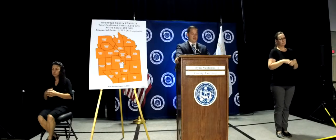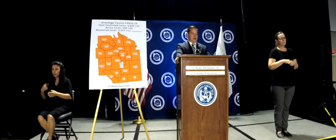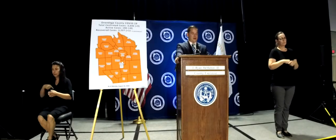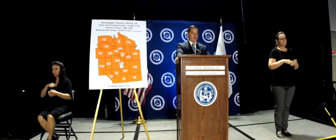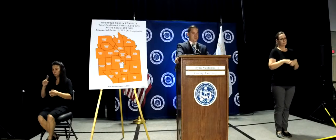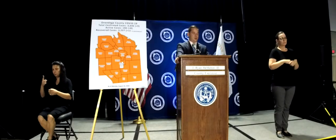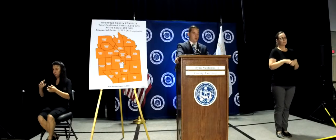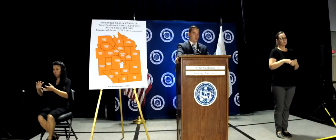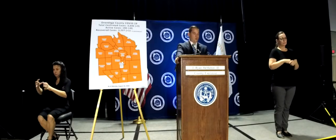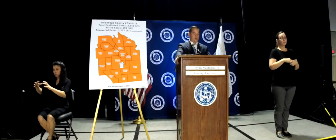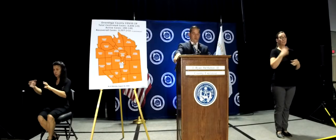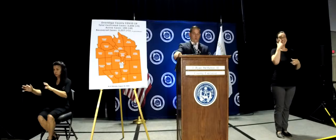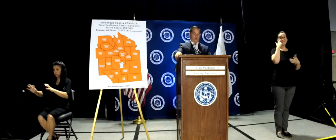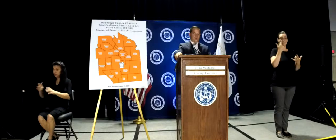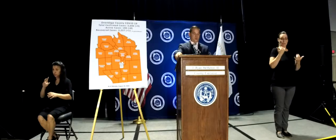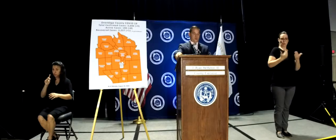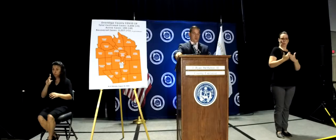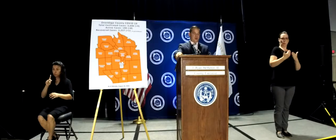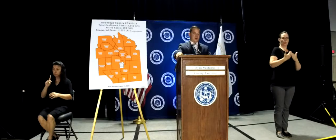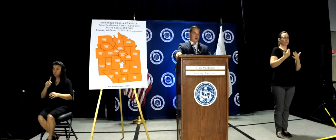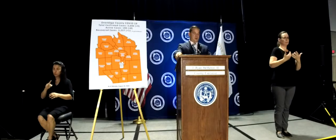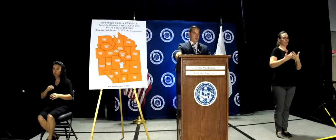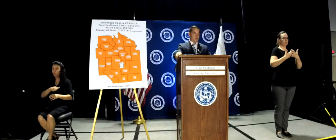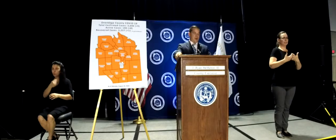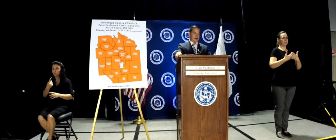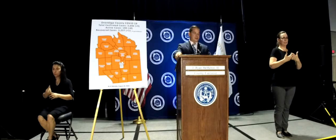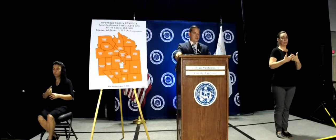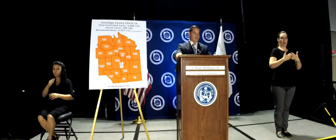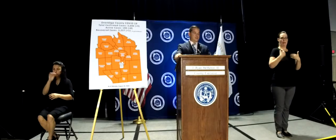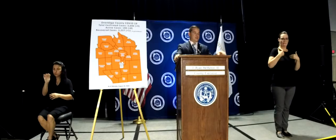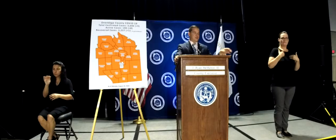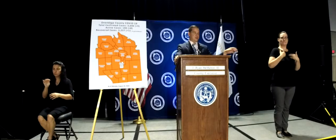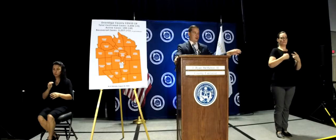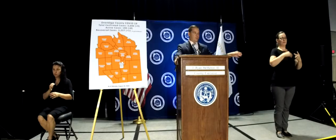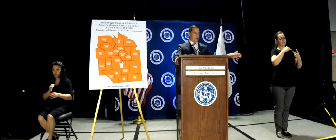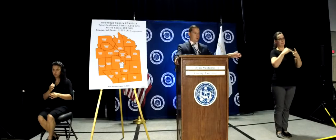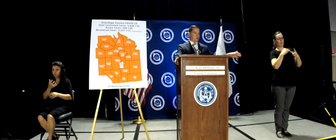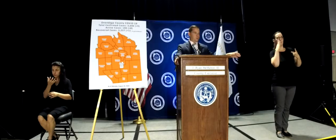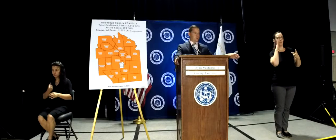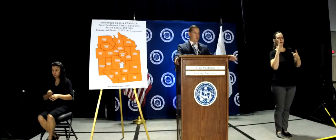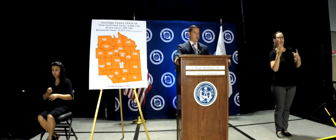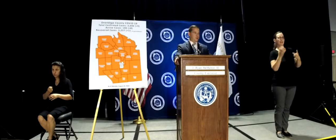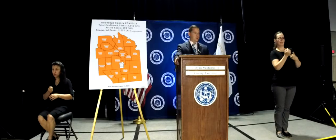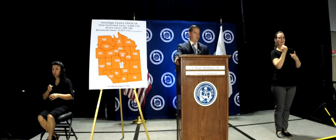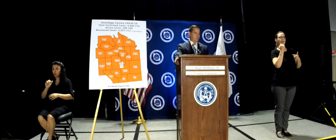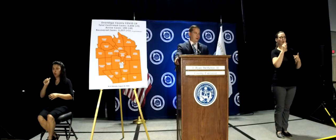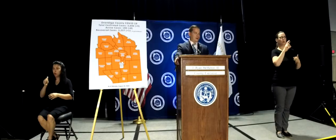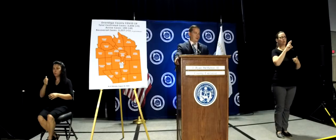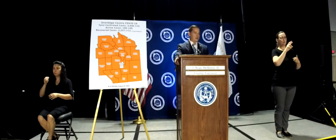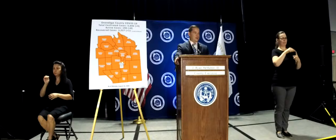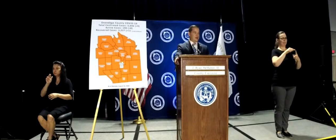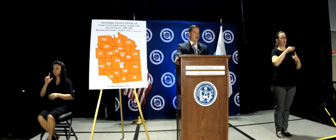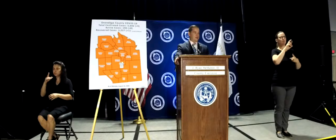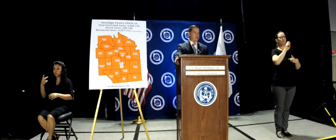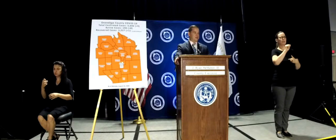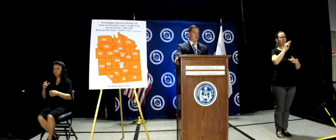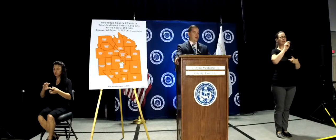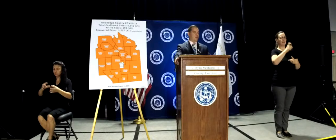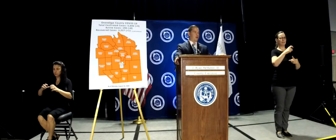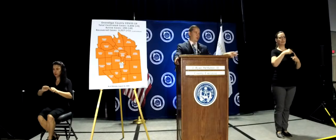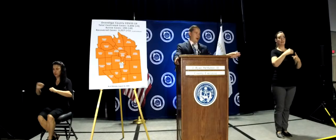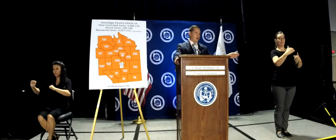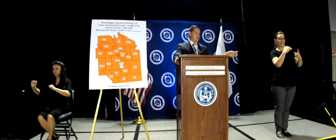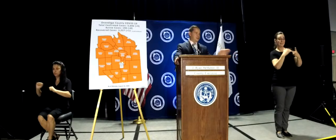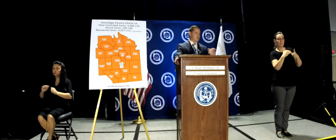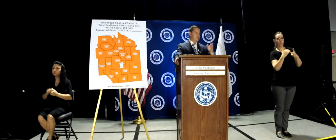Monday. So with Roche, the Rheonics is our partnership with Cayuga Med, and